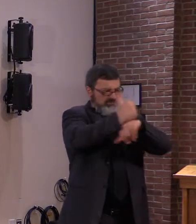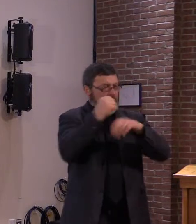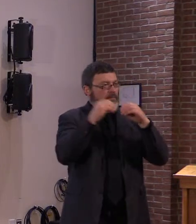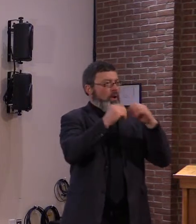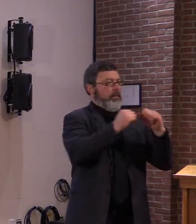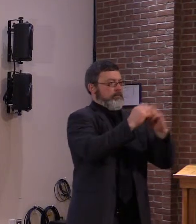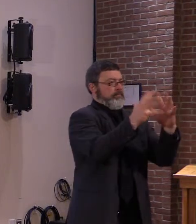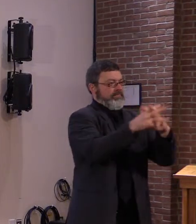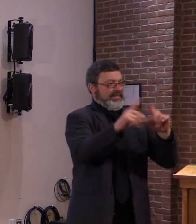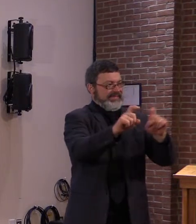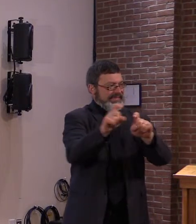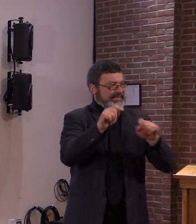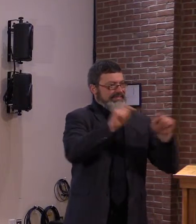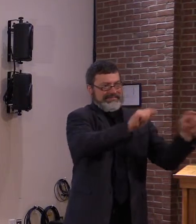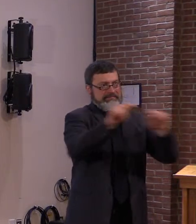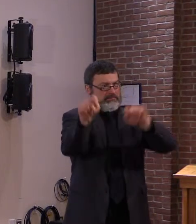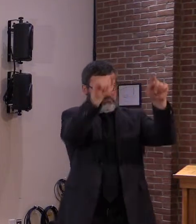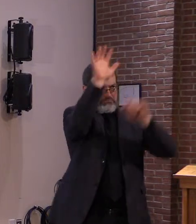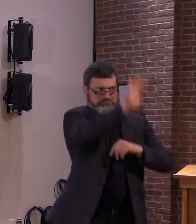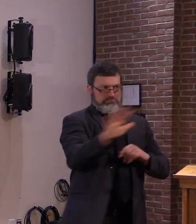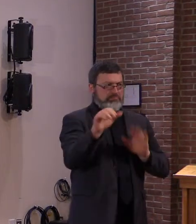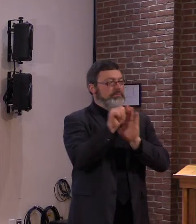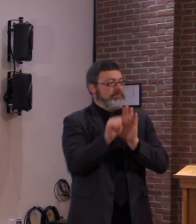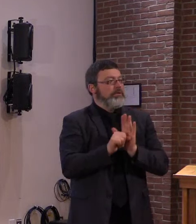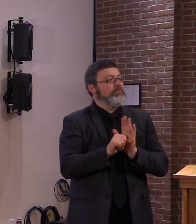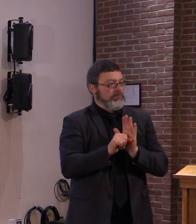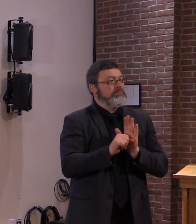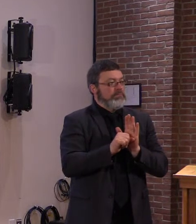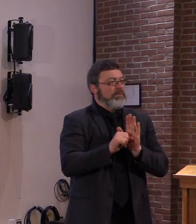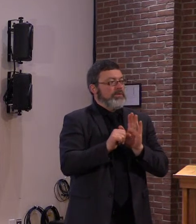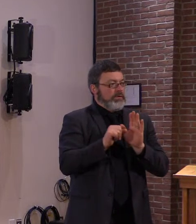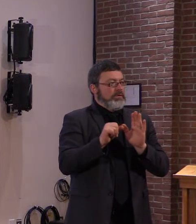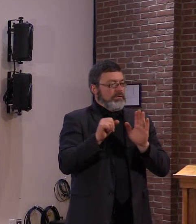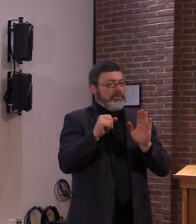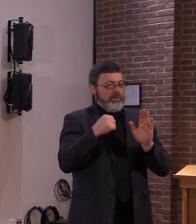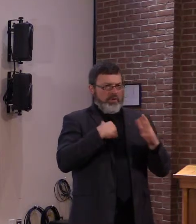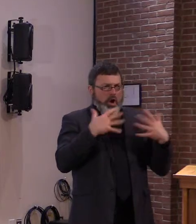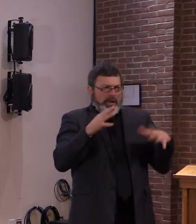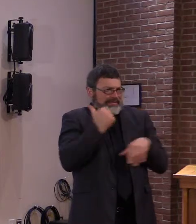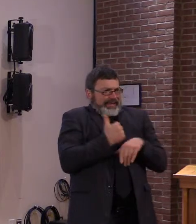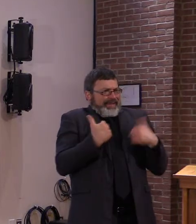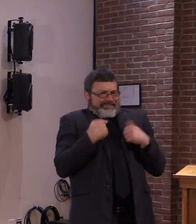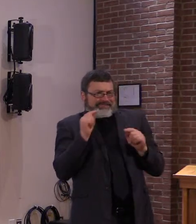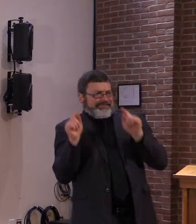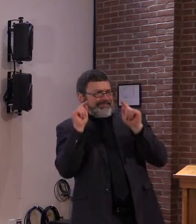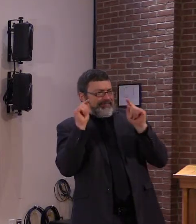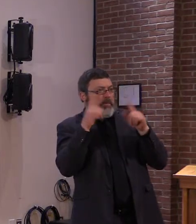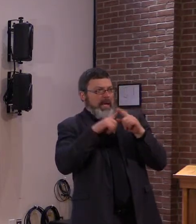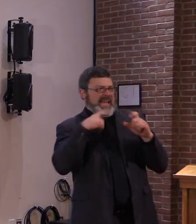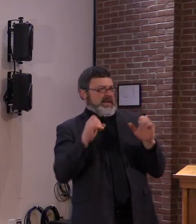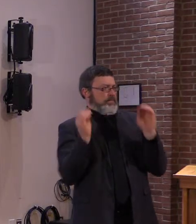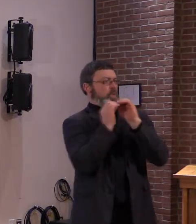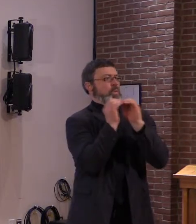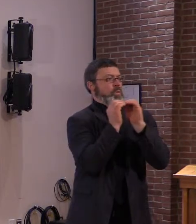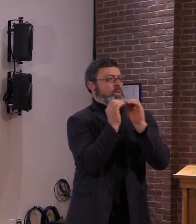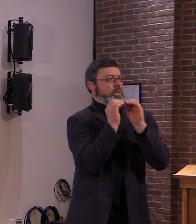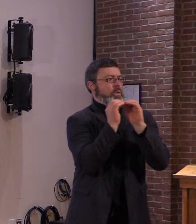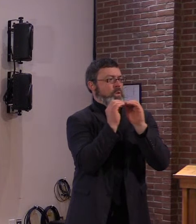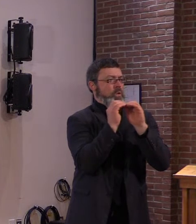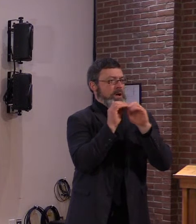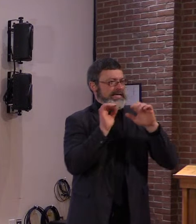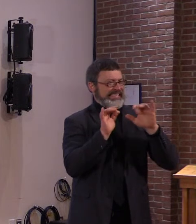have informally surveyed their staff, and they're coming up with 50 to 60% of their staff